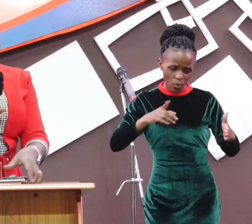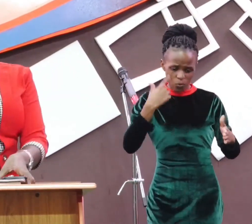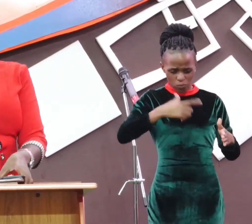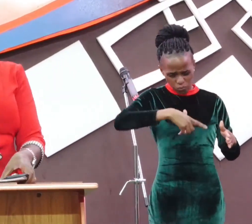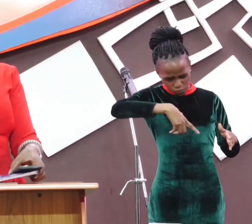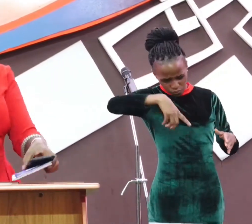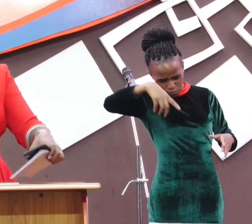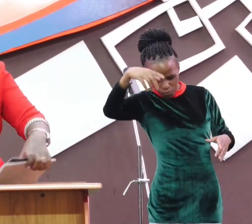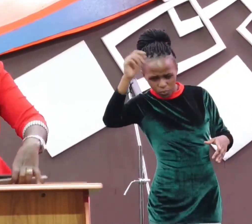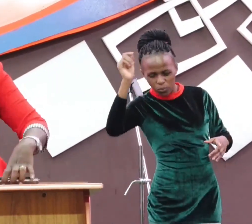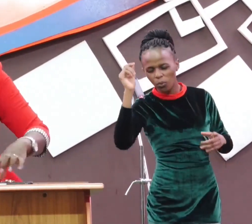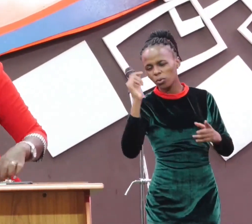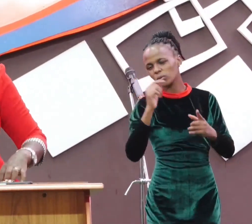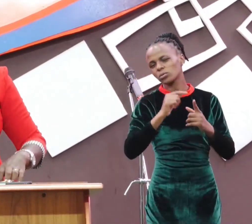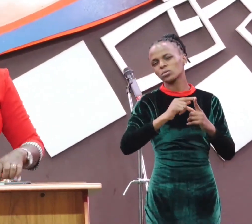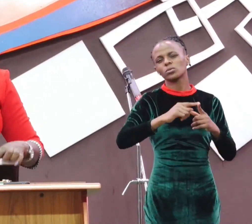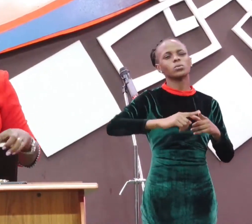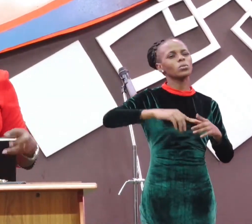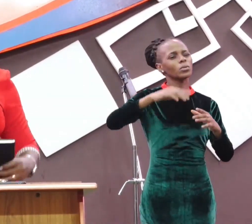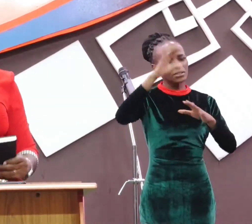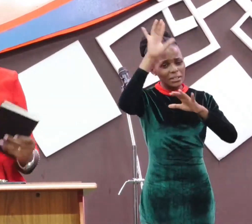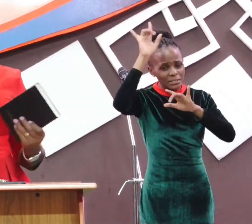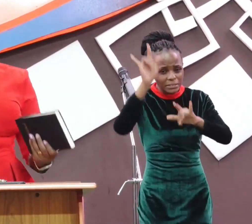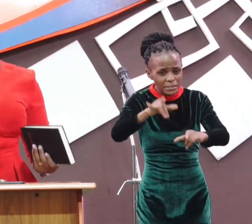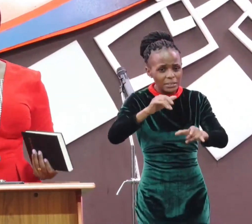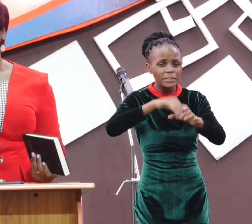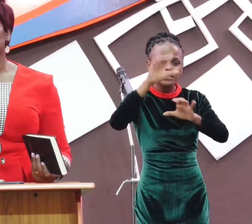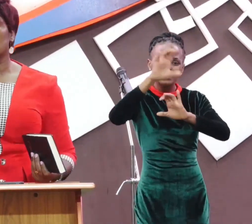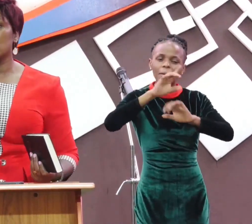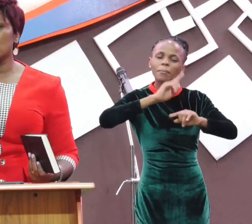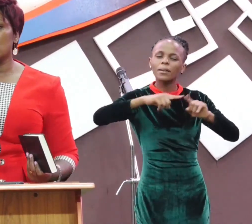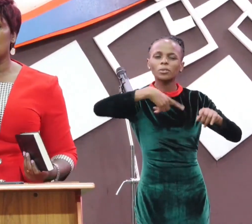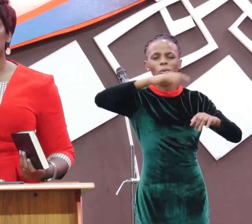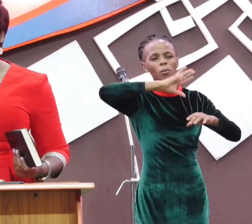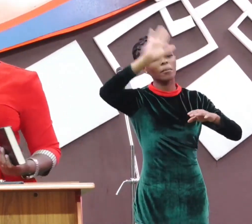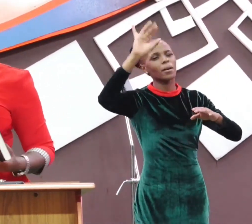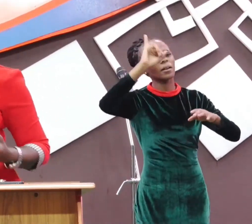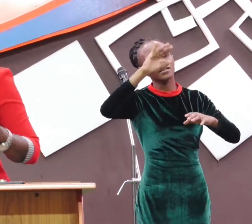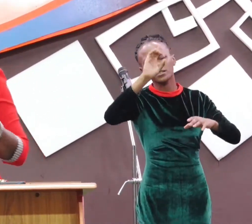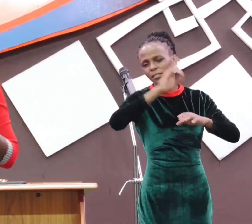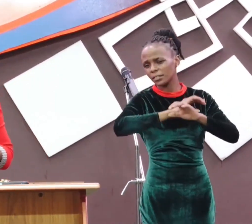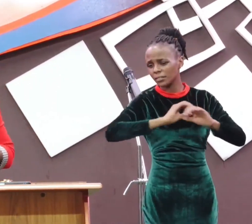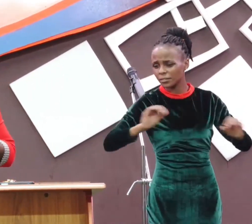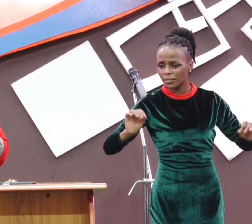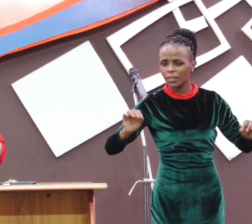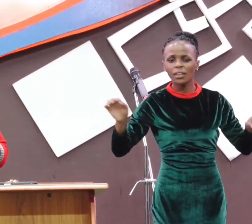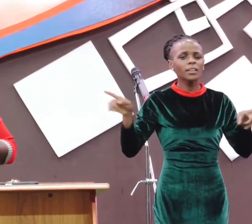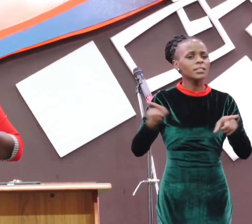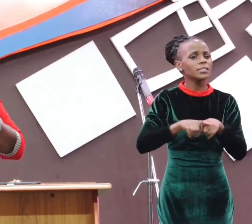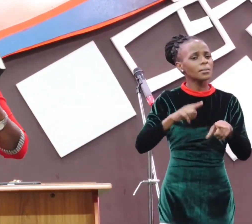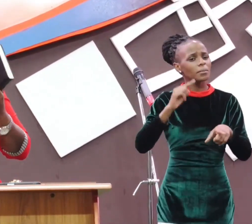naye nga tebalina kitambuliiso. Think about the born agains who have departed from this world but they don't have the idea.